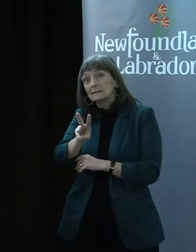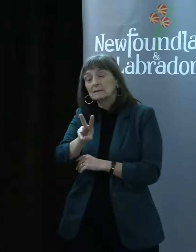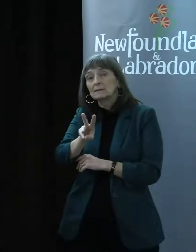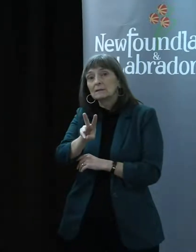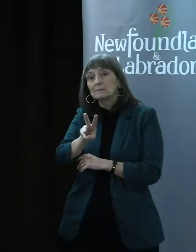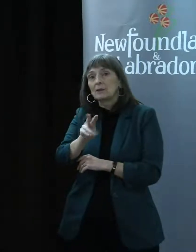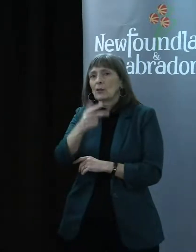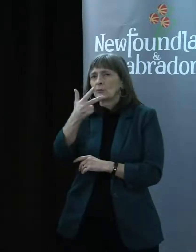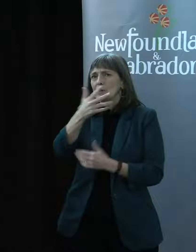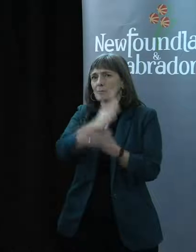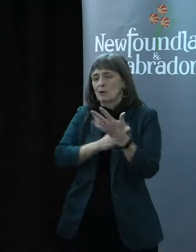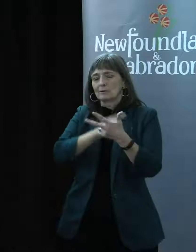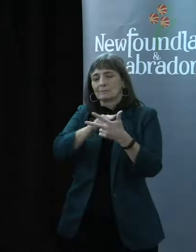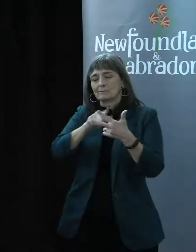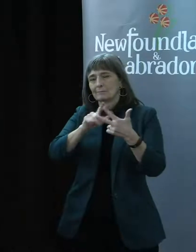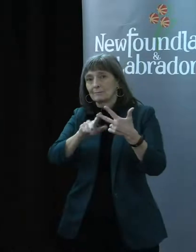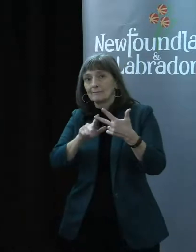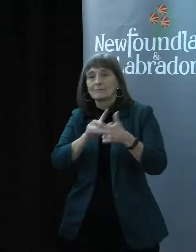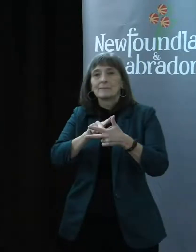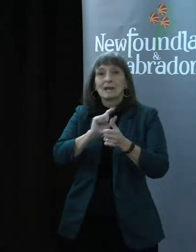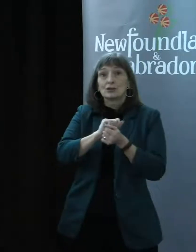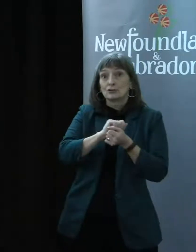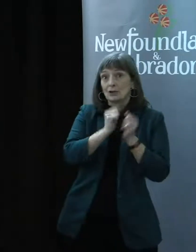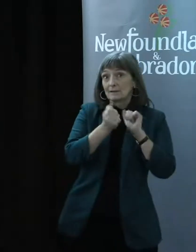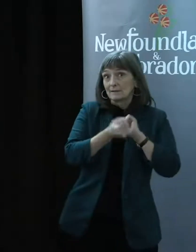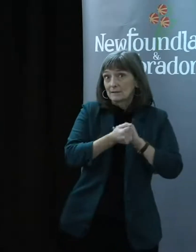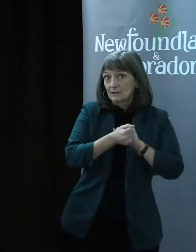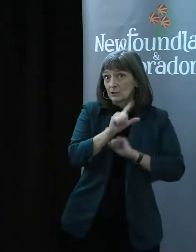a three-phased approach. Transition